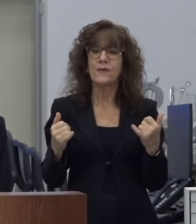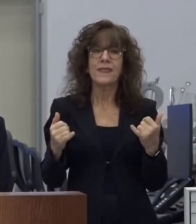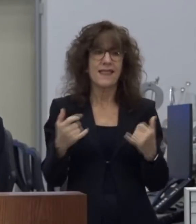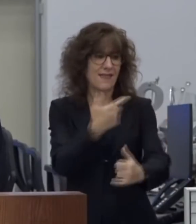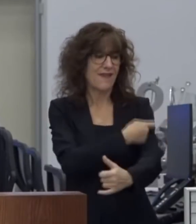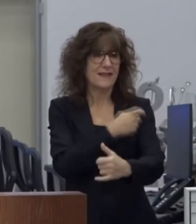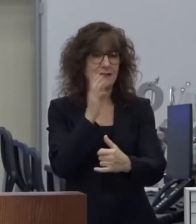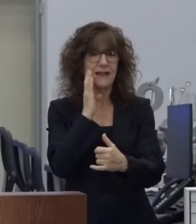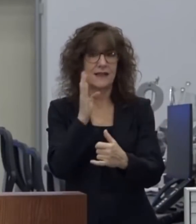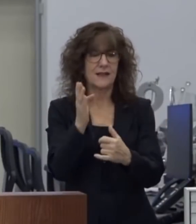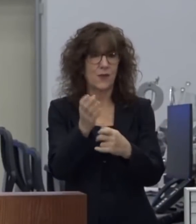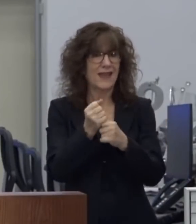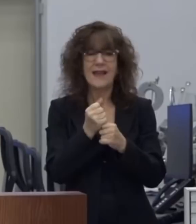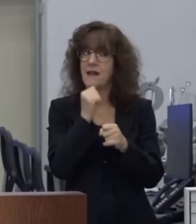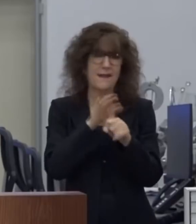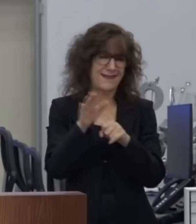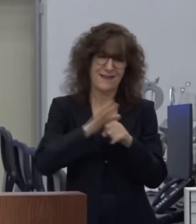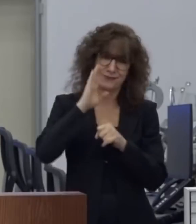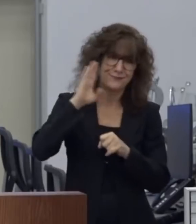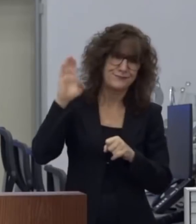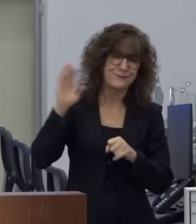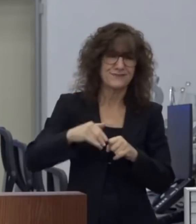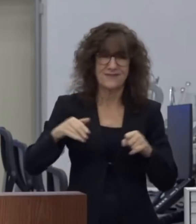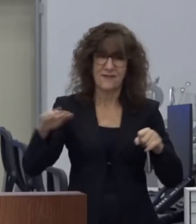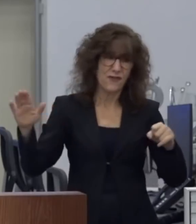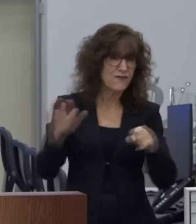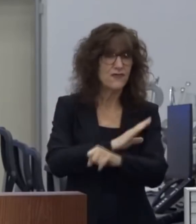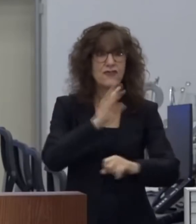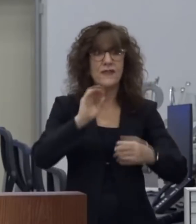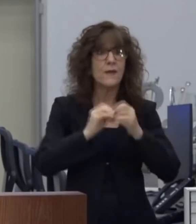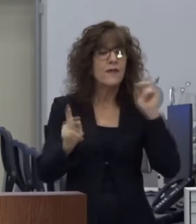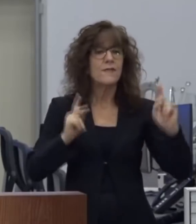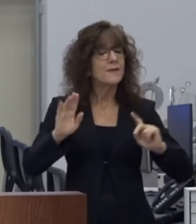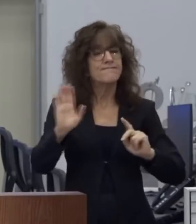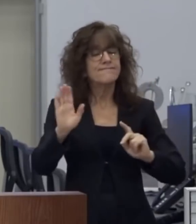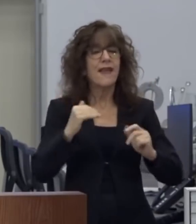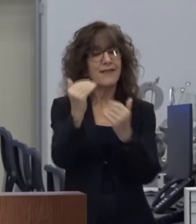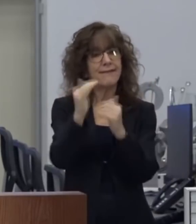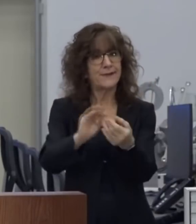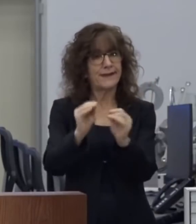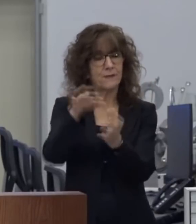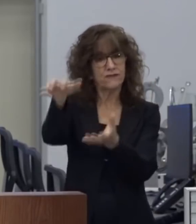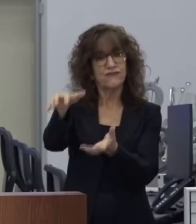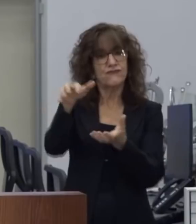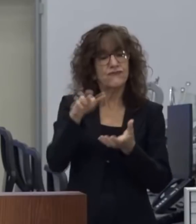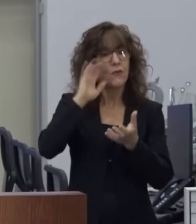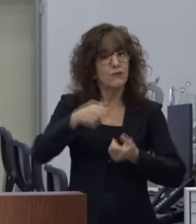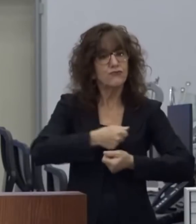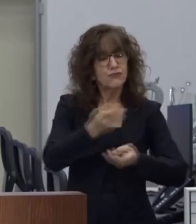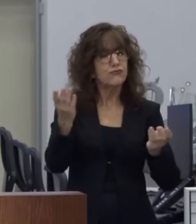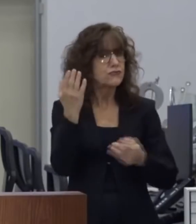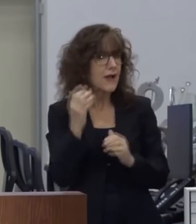receive initially will not be enough to cover the entire population. Instead, we have limited quantities that will be distributed